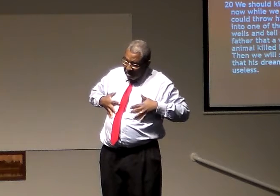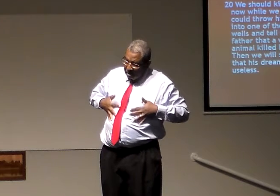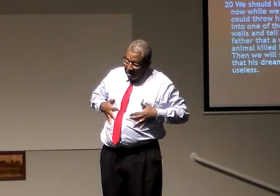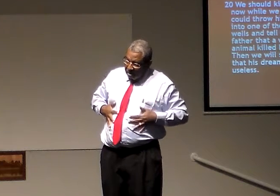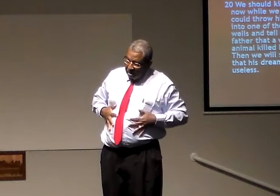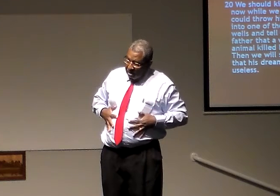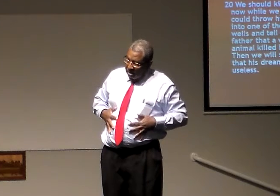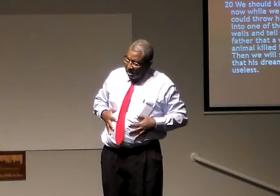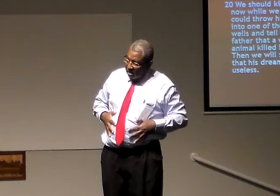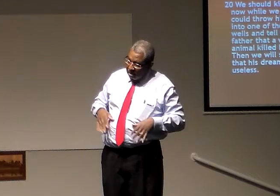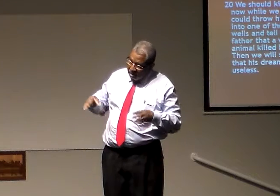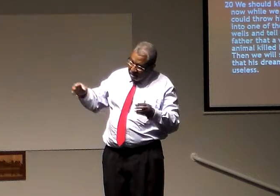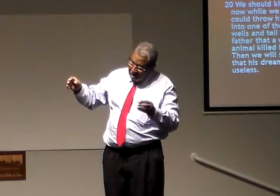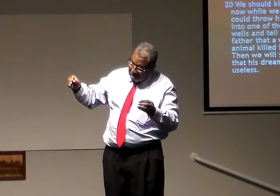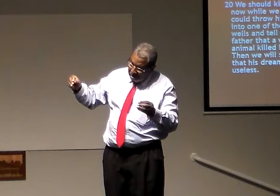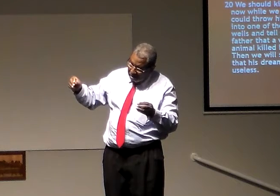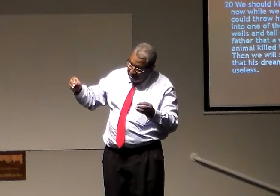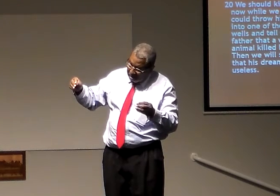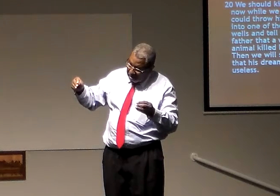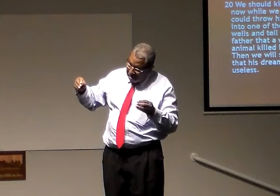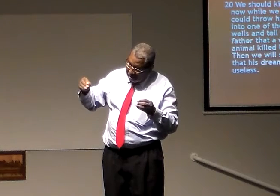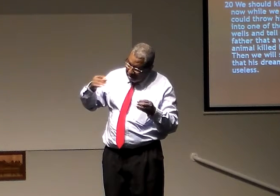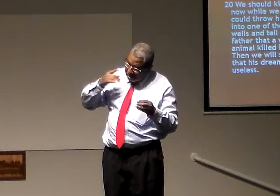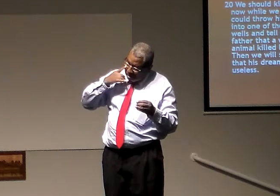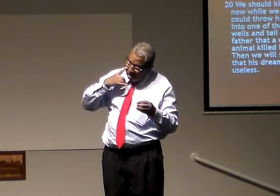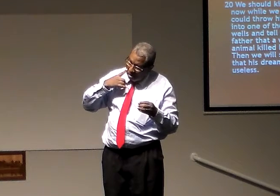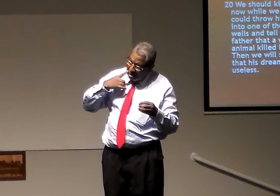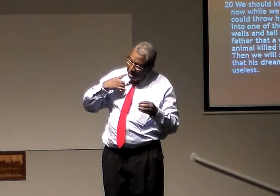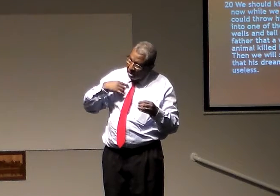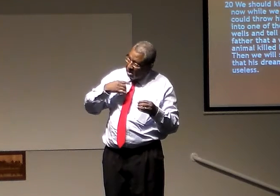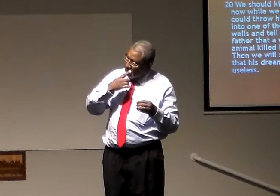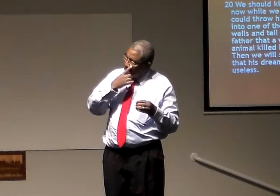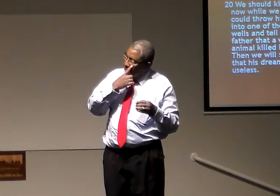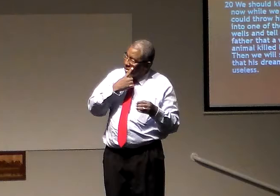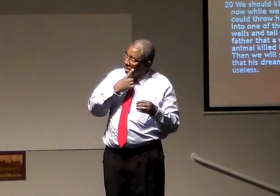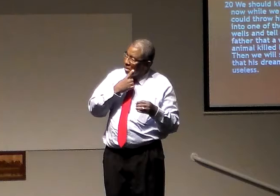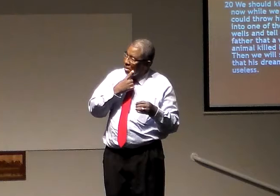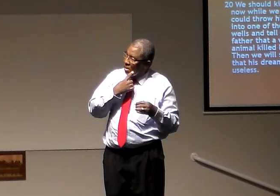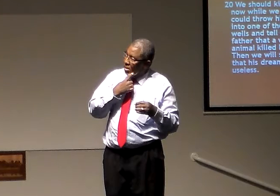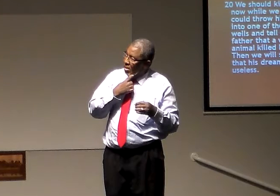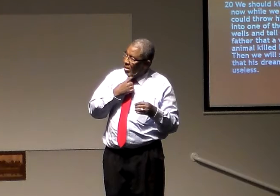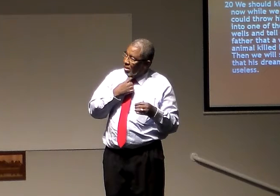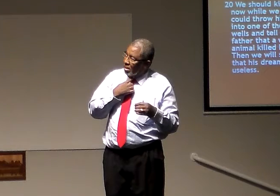Oh, he was so depressed. He was crying.